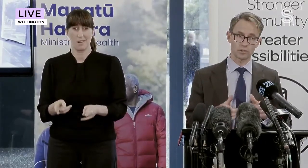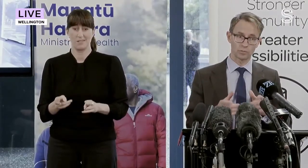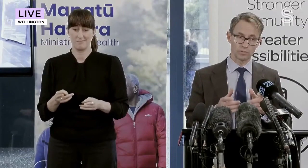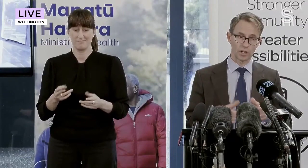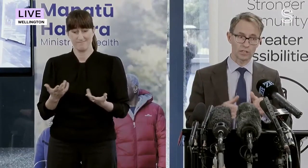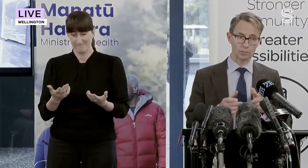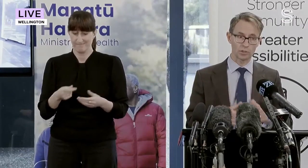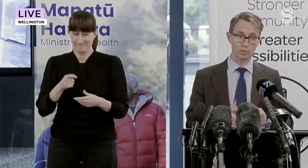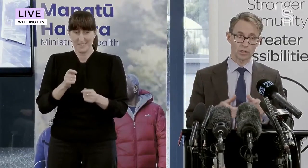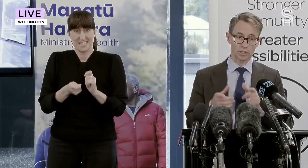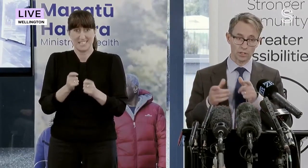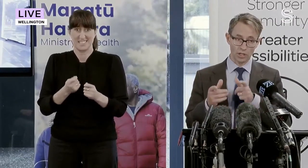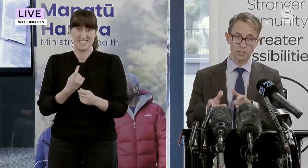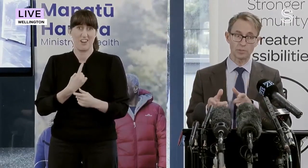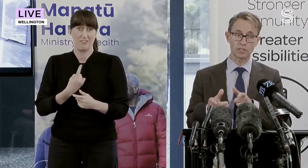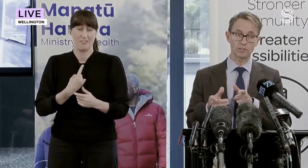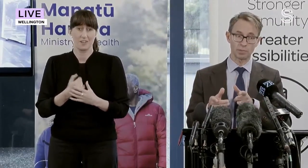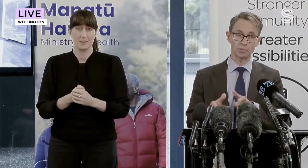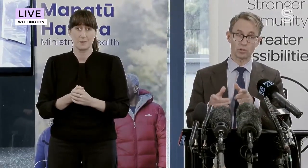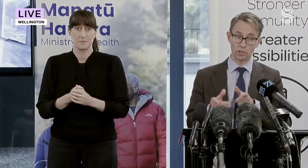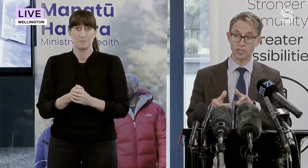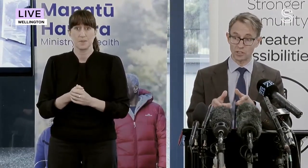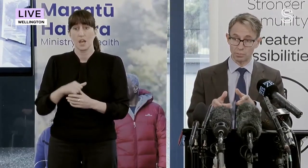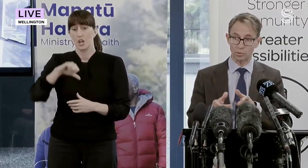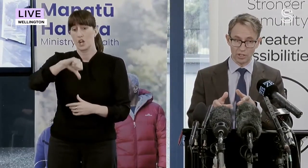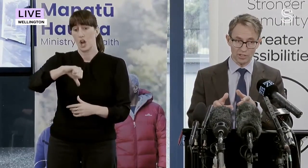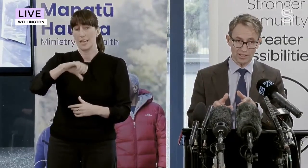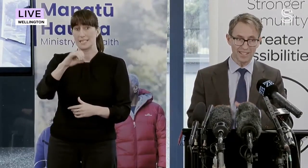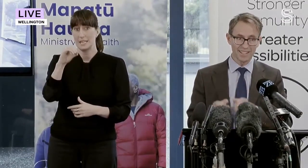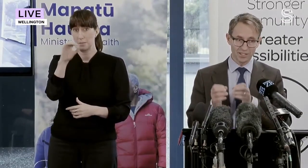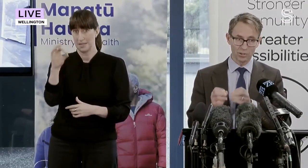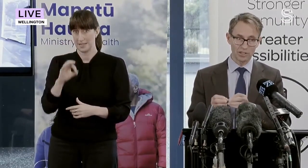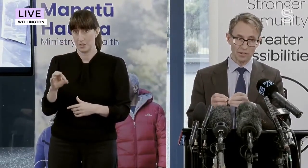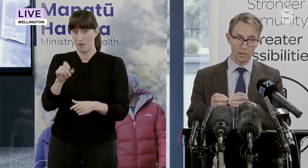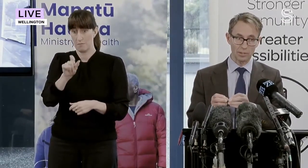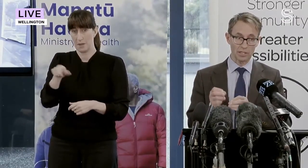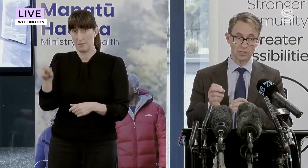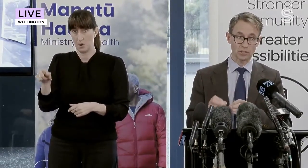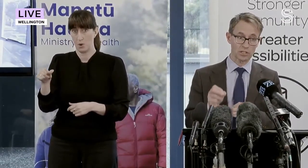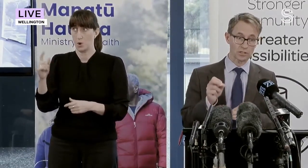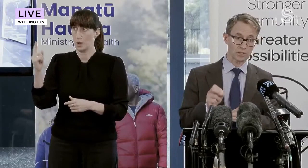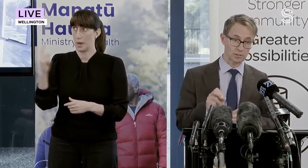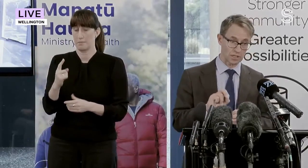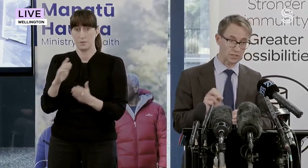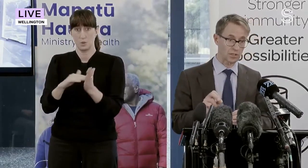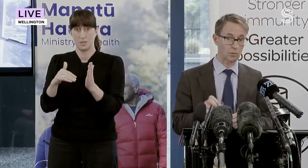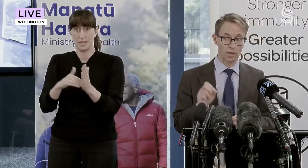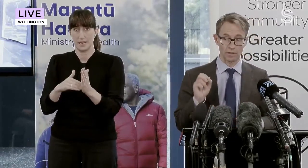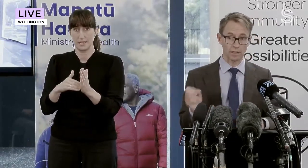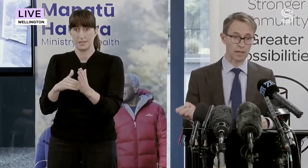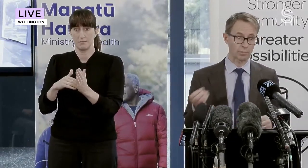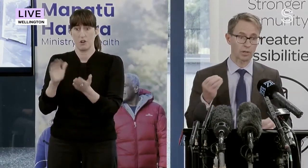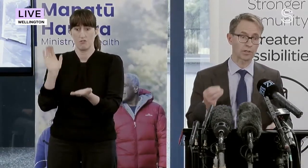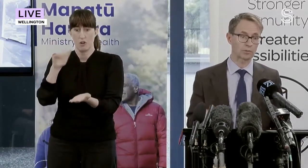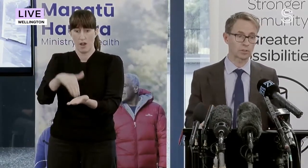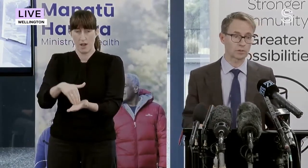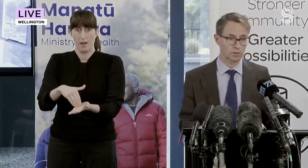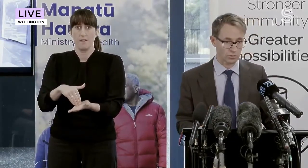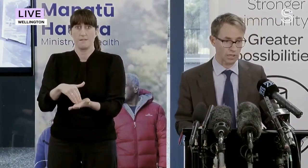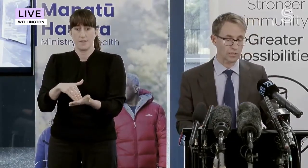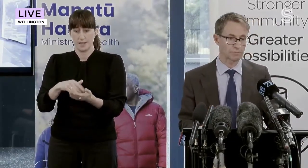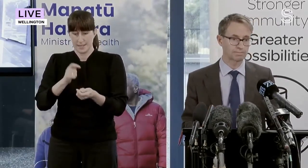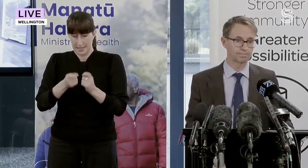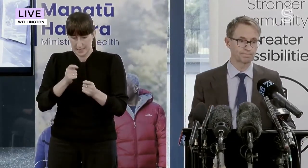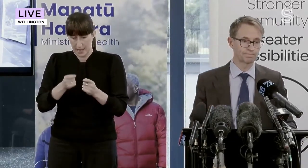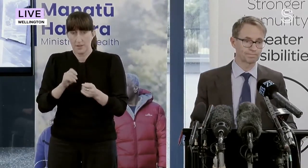that we're still providing them to and getting 90% of people crossing the border doing that rapid antigen test day 01 and then uploading the result